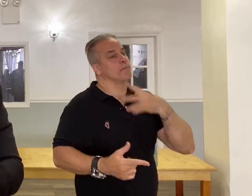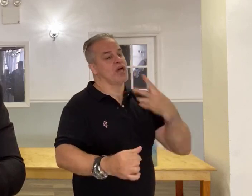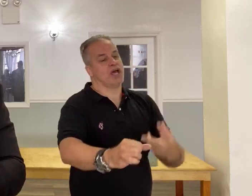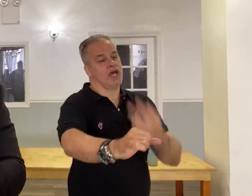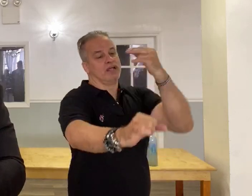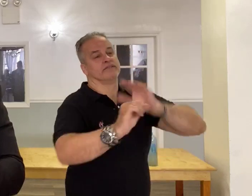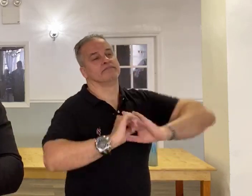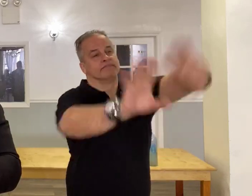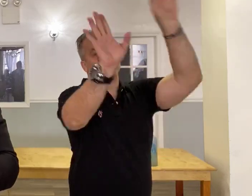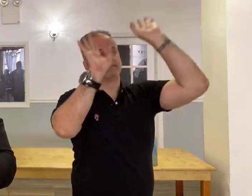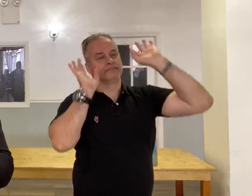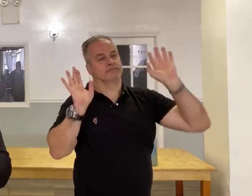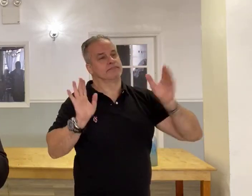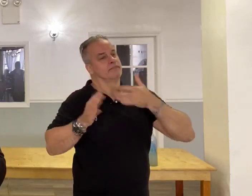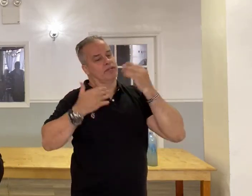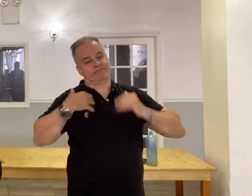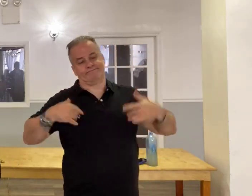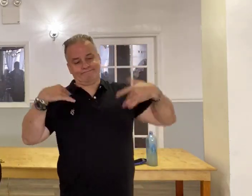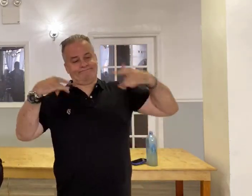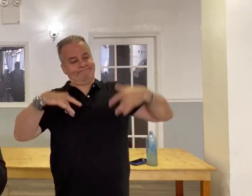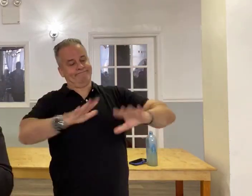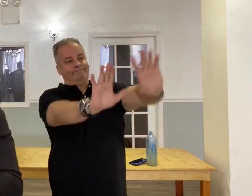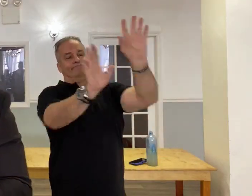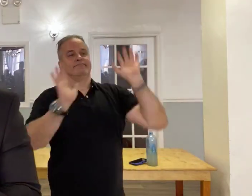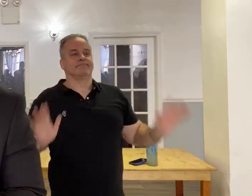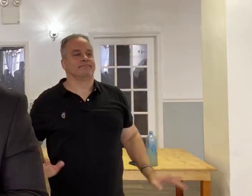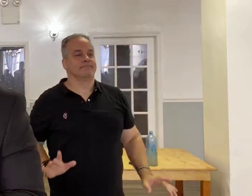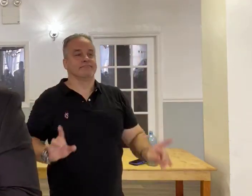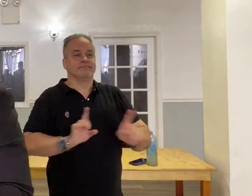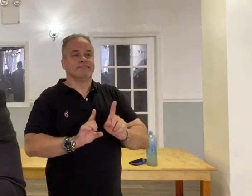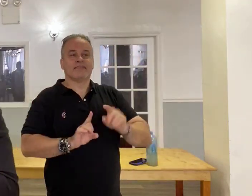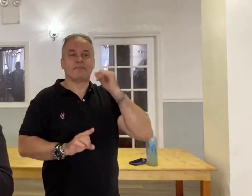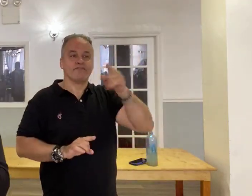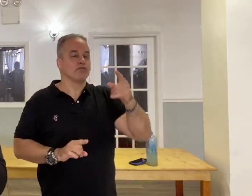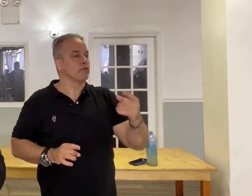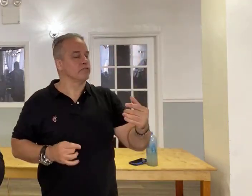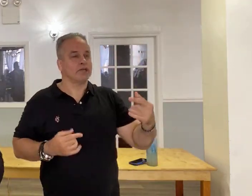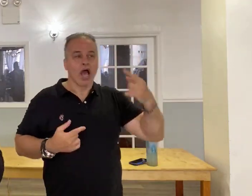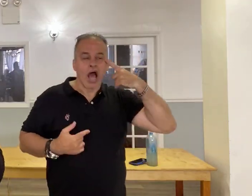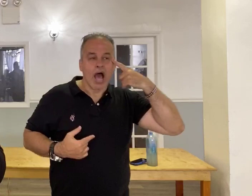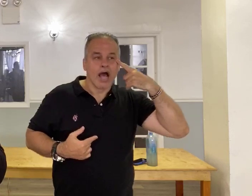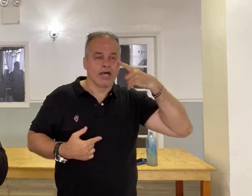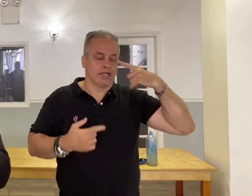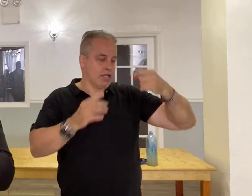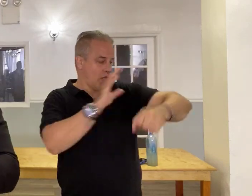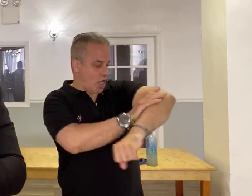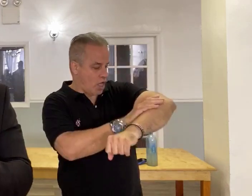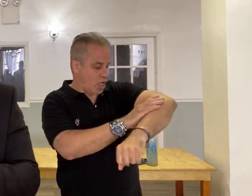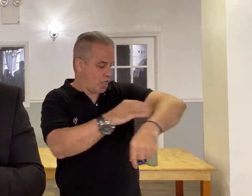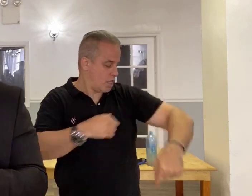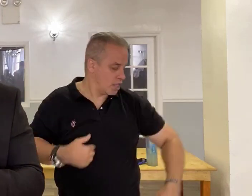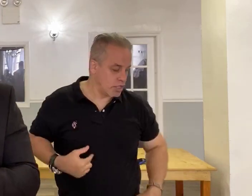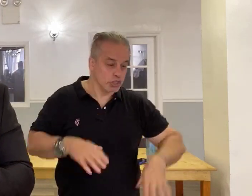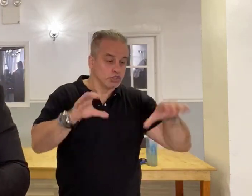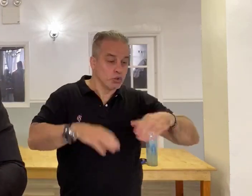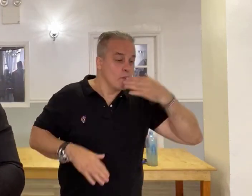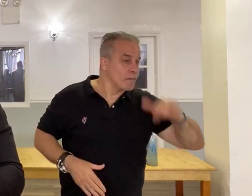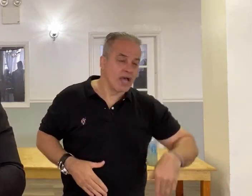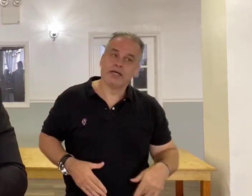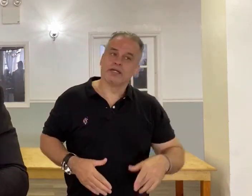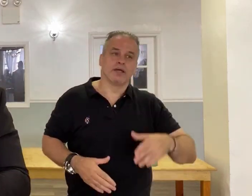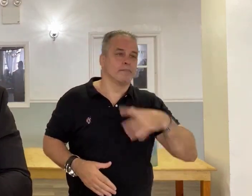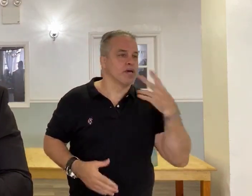horrific surgeries, one of these gruesome surgeries, and they took an arm or a leg or